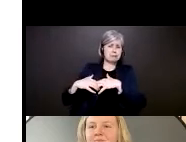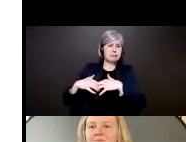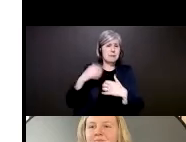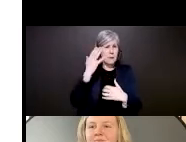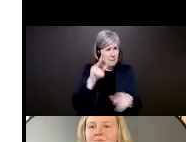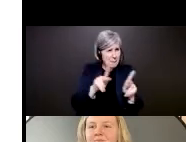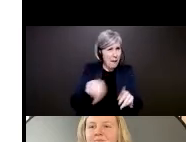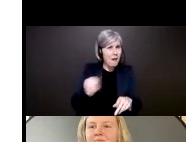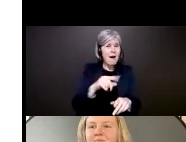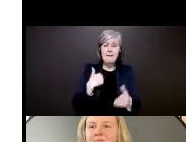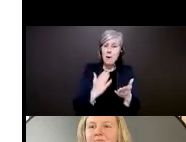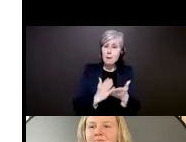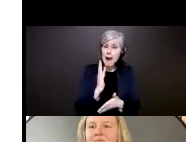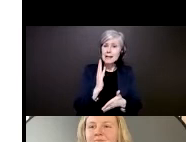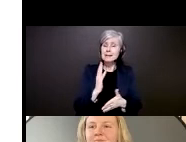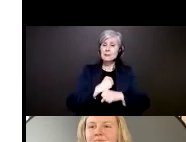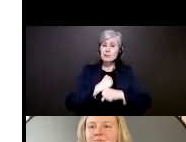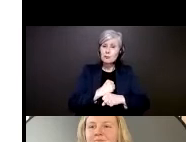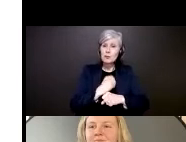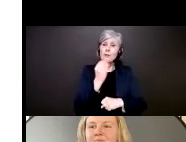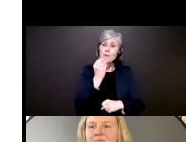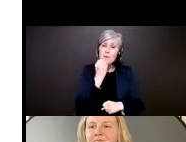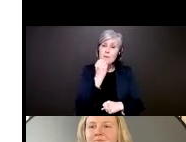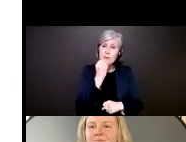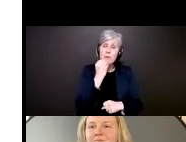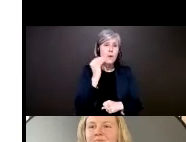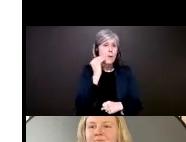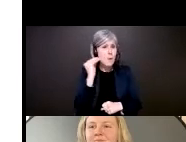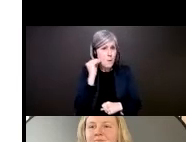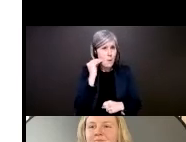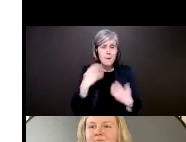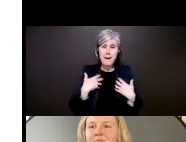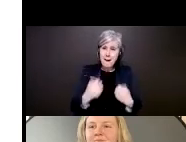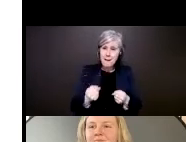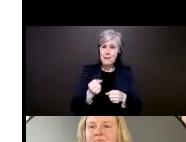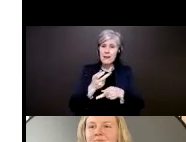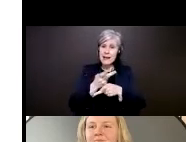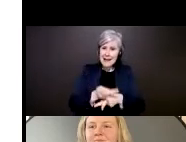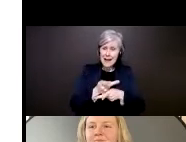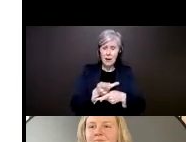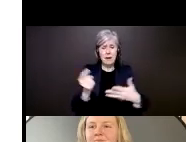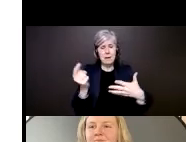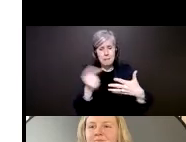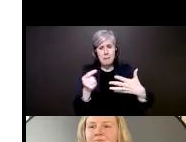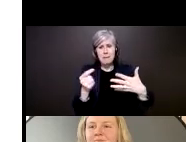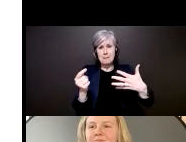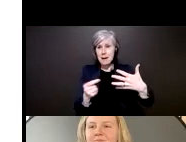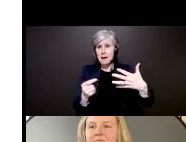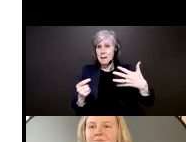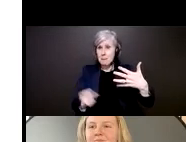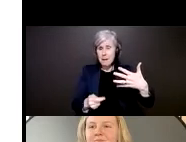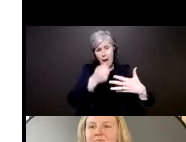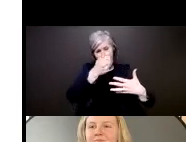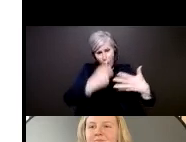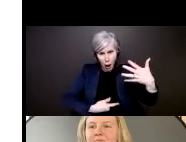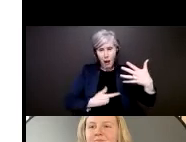food, equity in healthcare. These are, human rights that we have to insist upon being observed